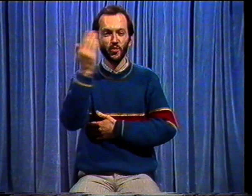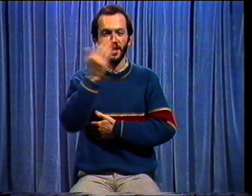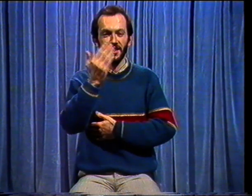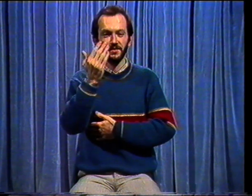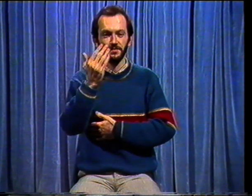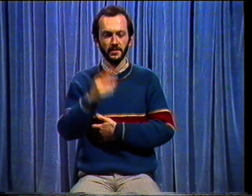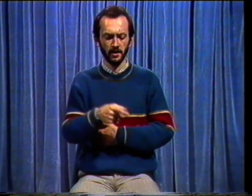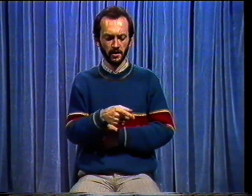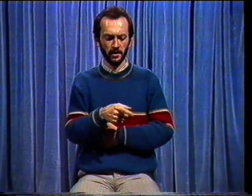In school.